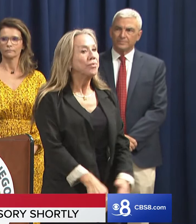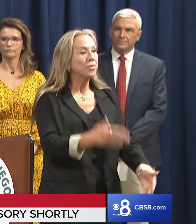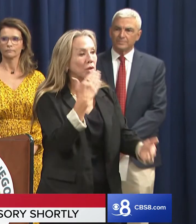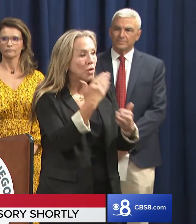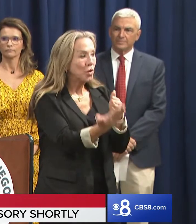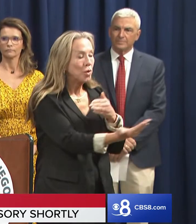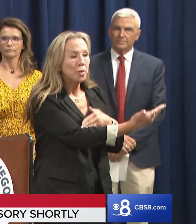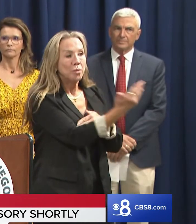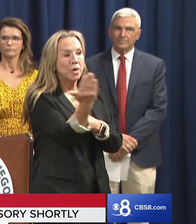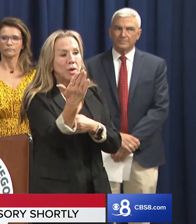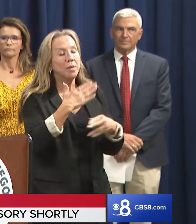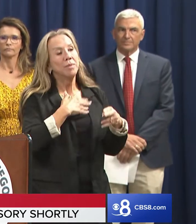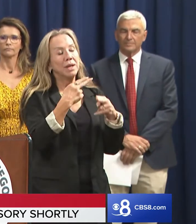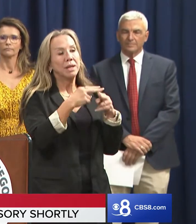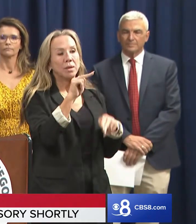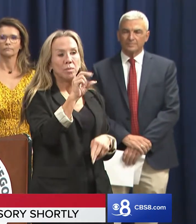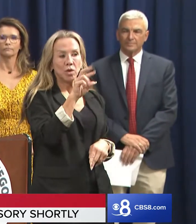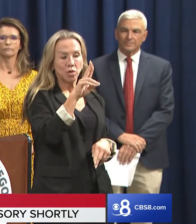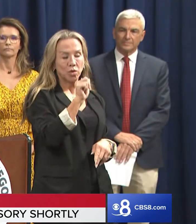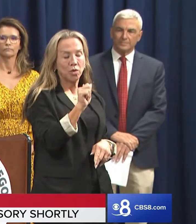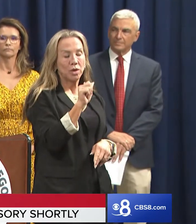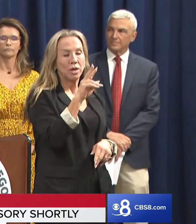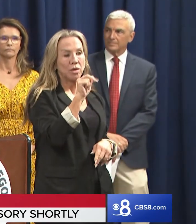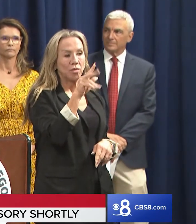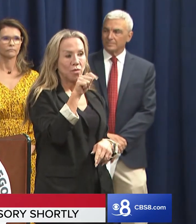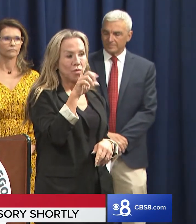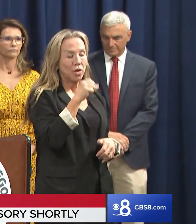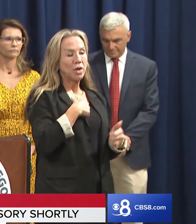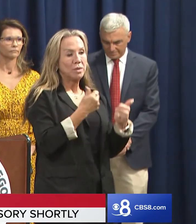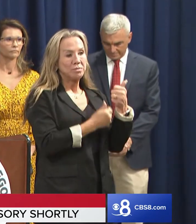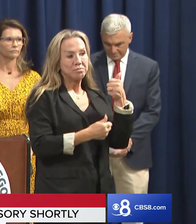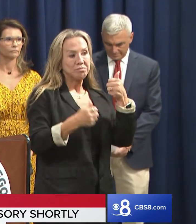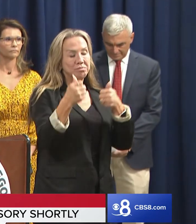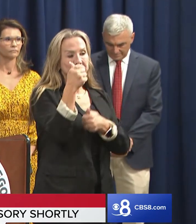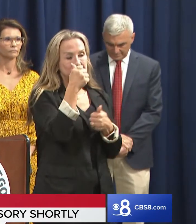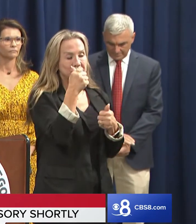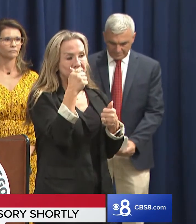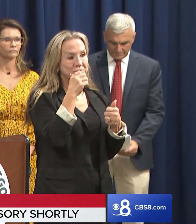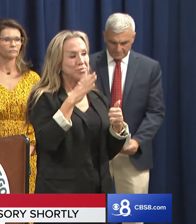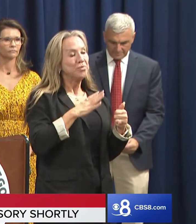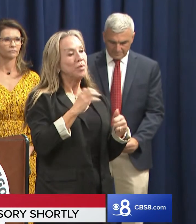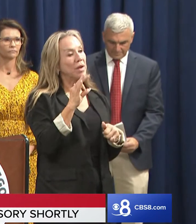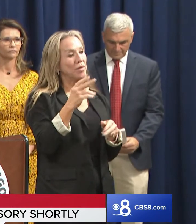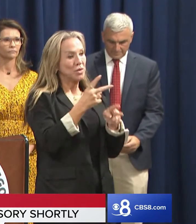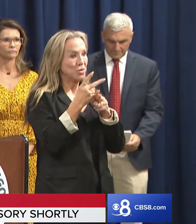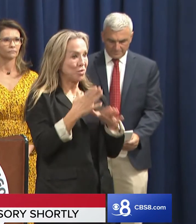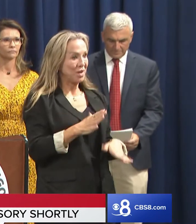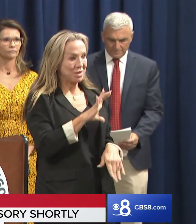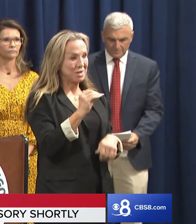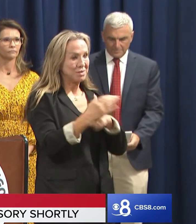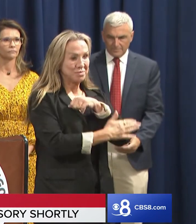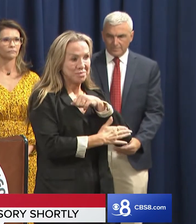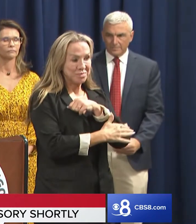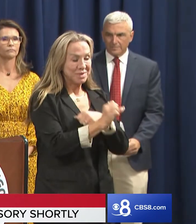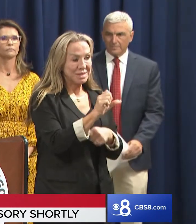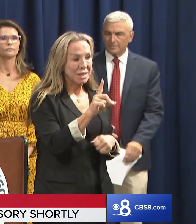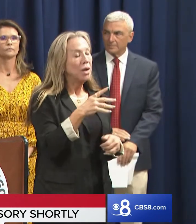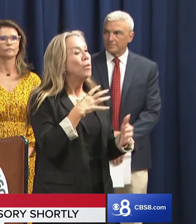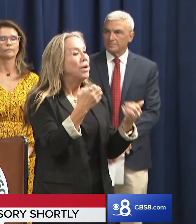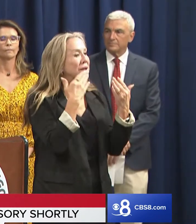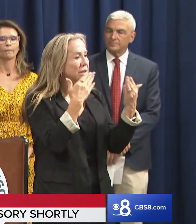Good morning, everyone. My name is Nora Vargas. I'm the chair of the San Diego County Board of Supervisors. And I want to thank you all for being here today